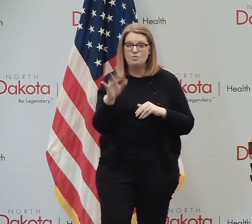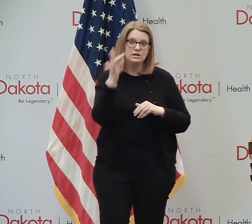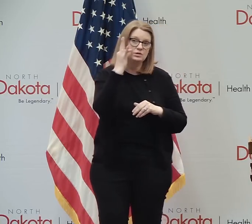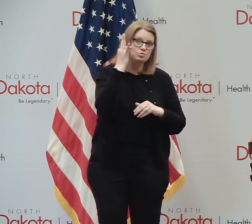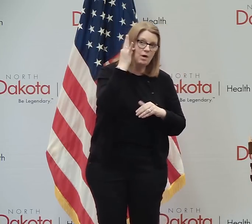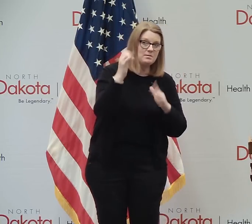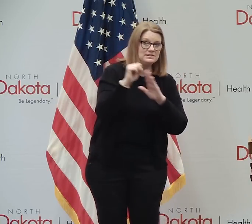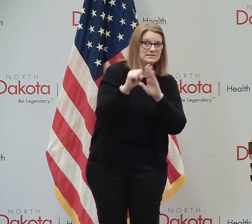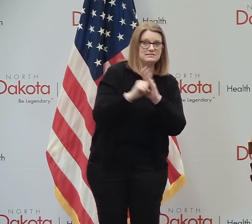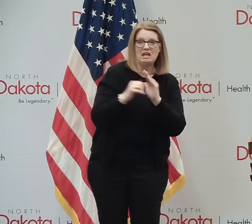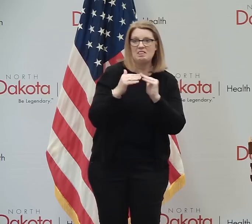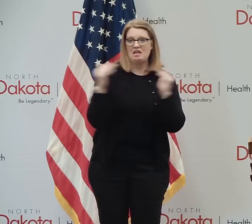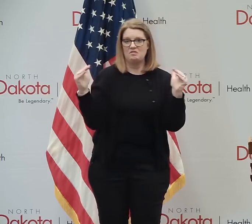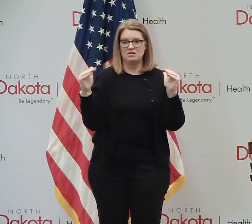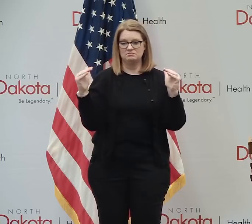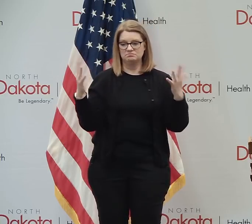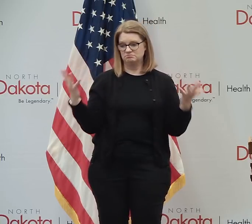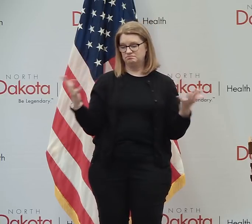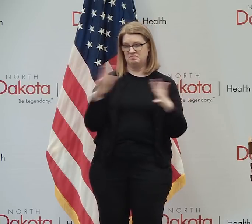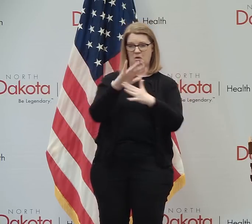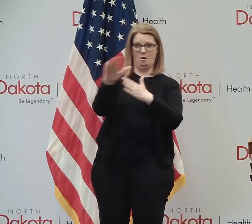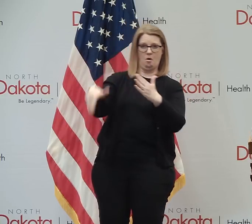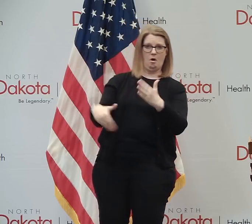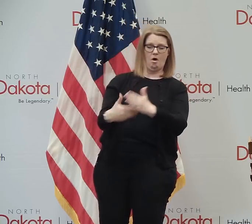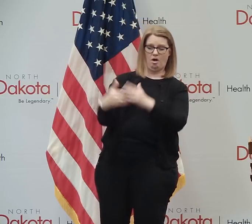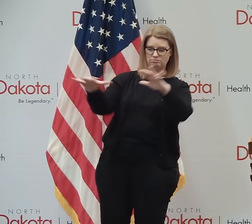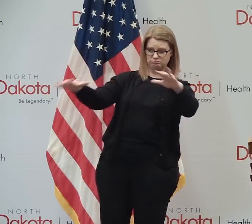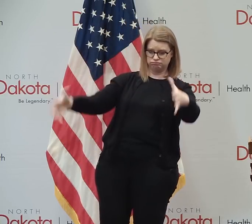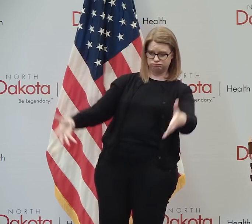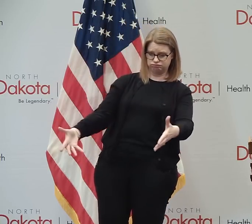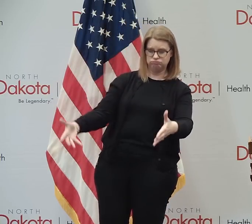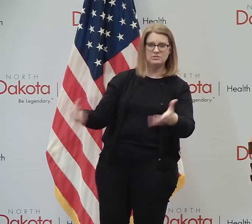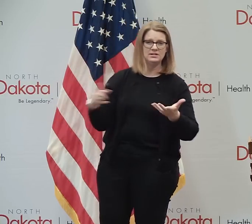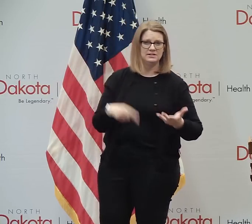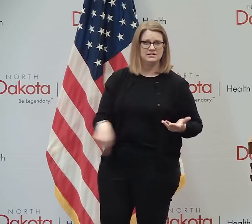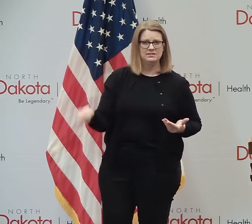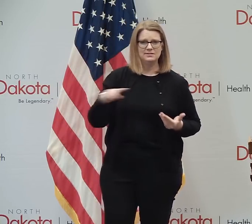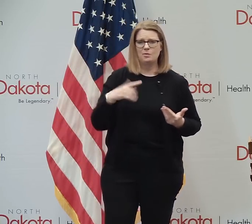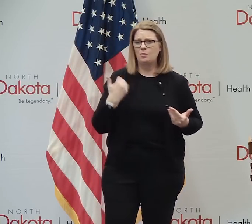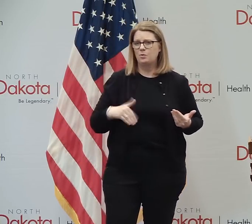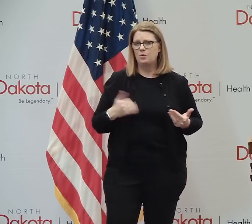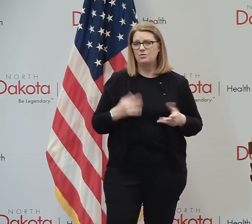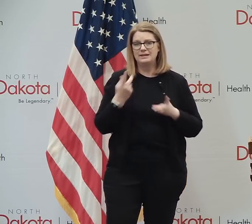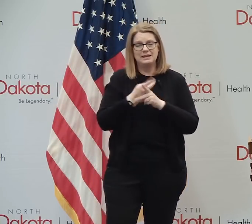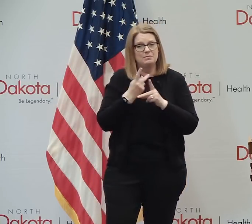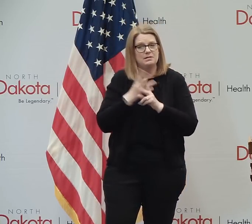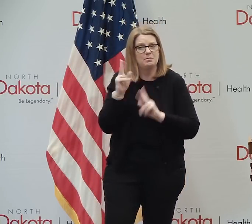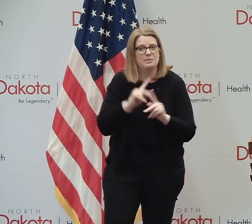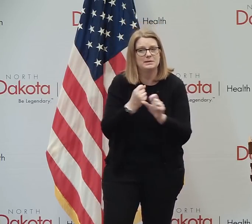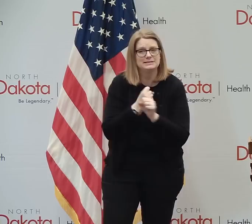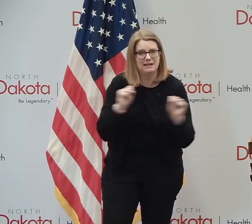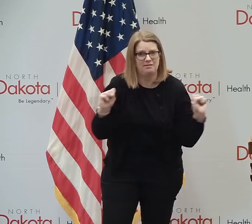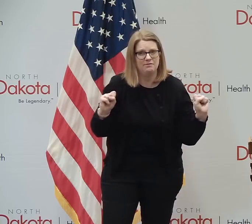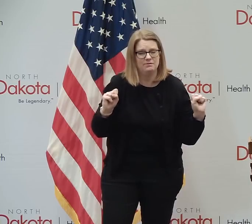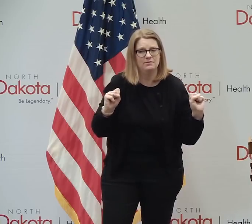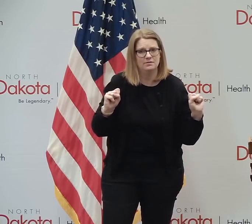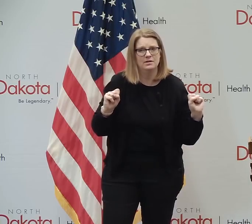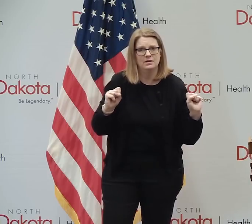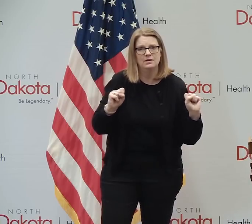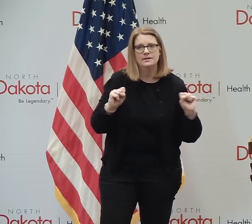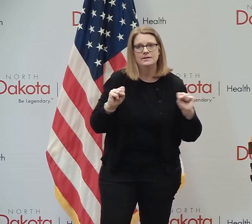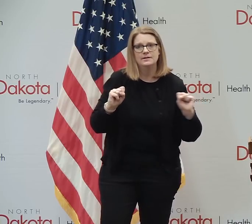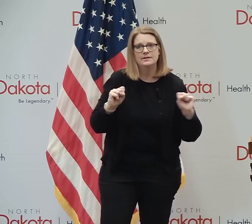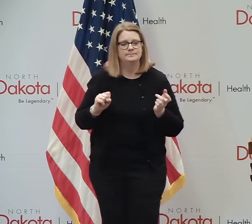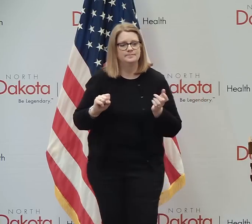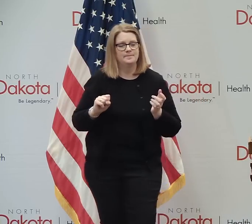state level, that we've got people out there on the front lines every day, keeping our citizens safe,